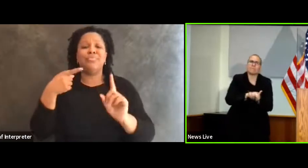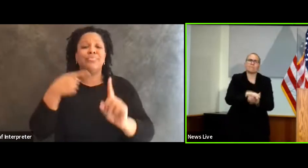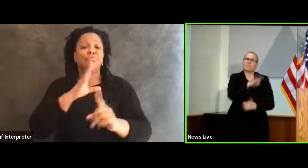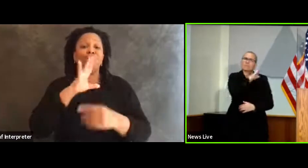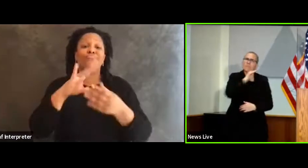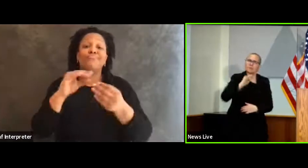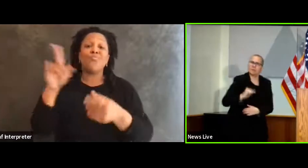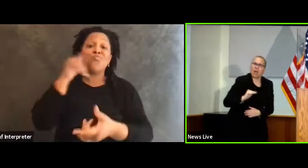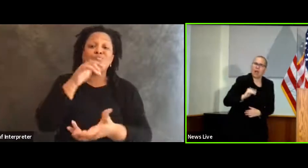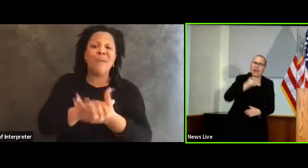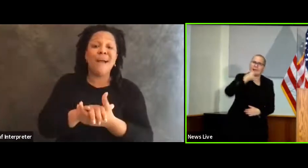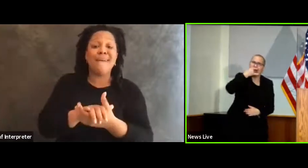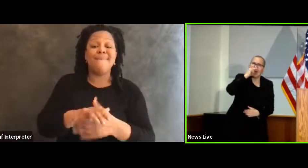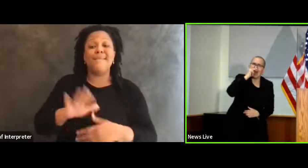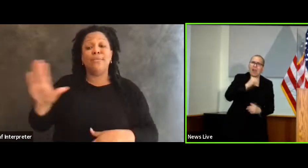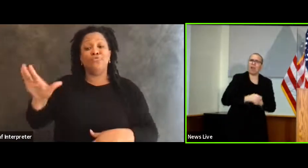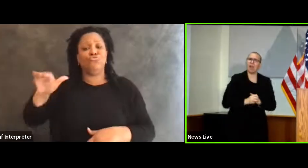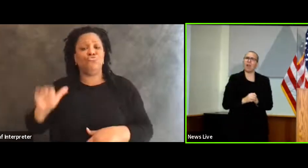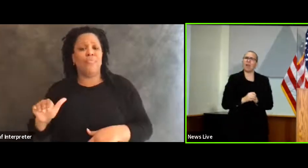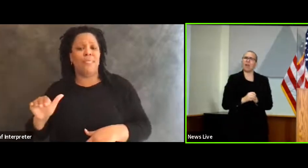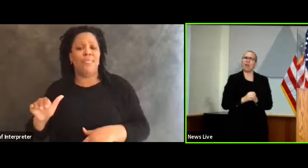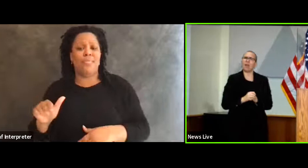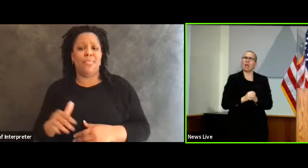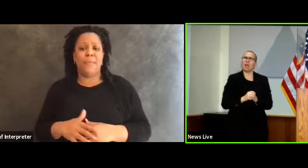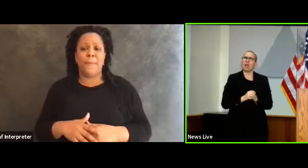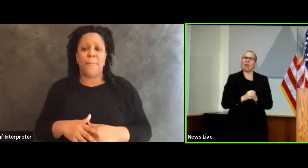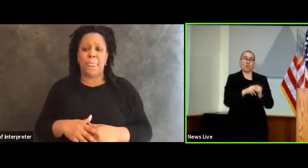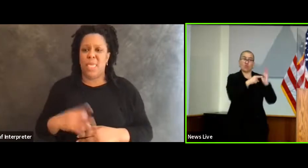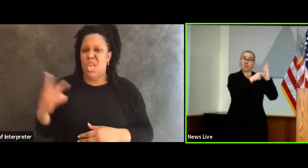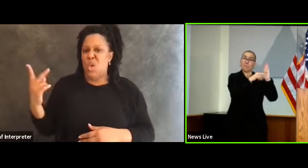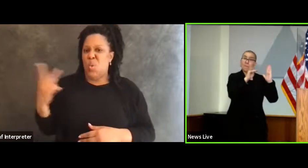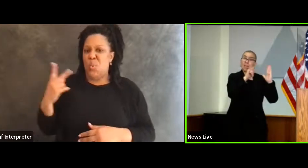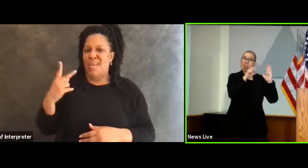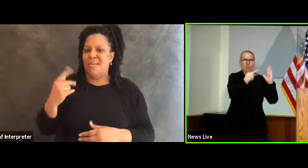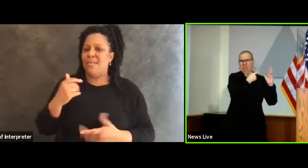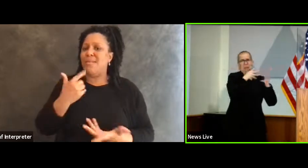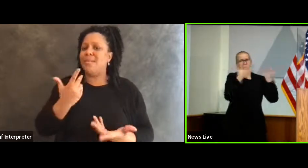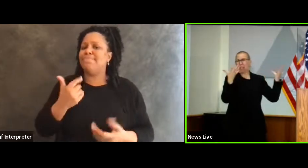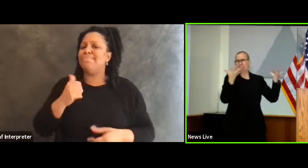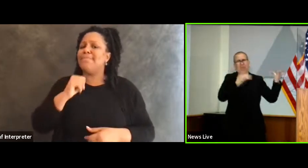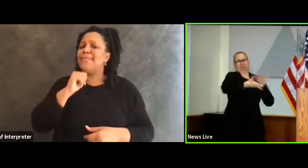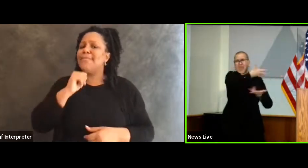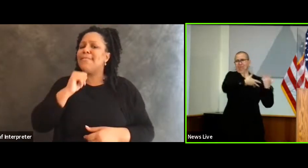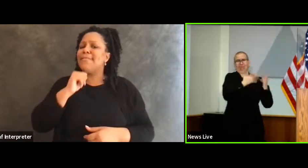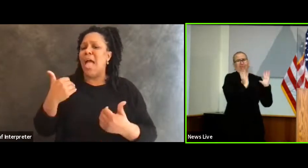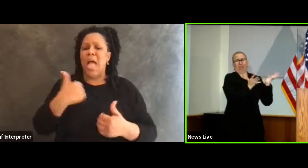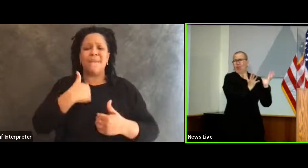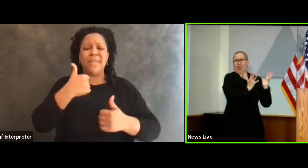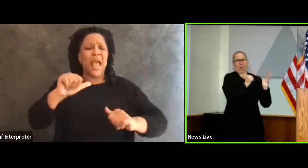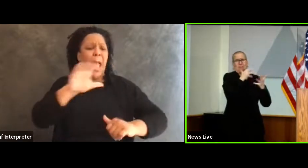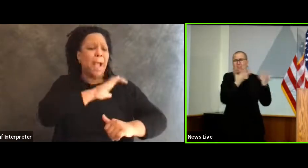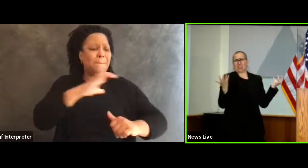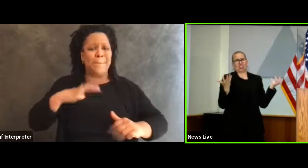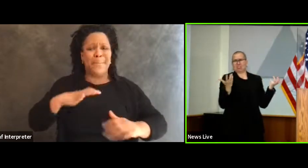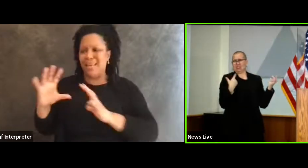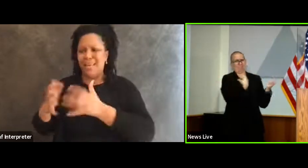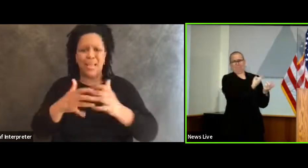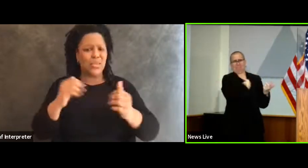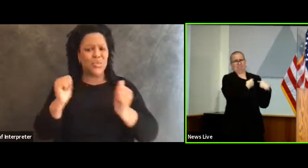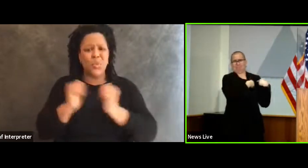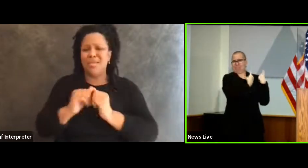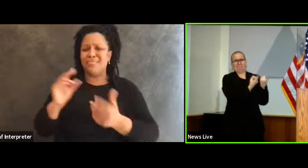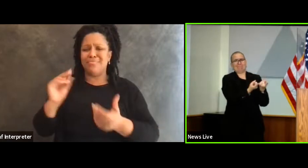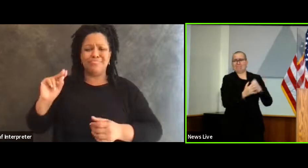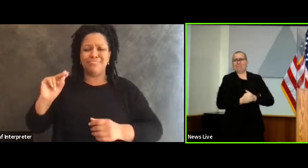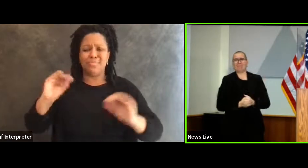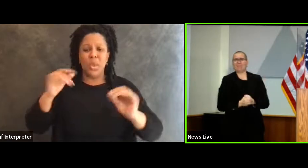that, Representative Miller and I, we don't share any committees. And in this COVID time, we don't get the chance to build the relationships that we need to build. I